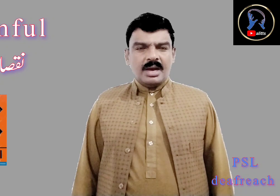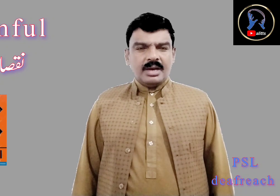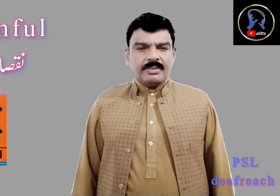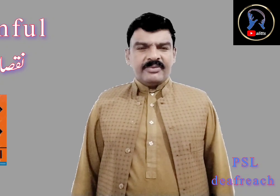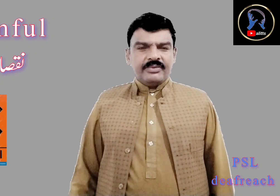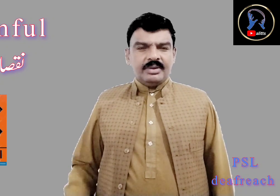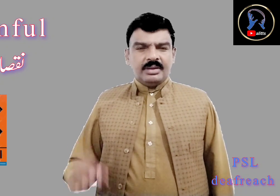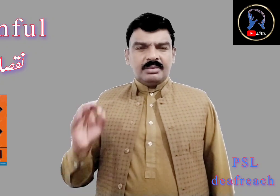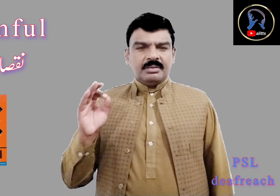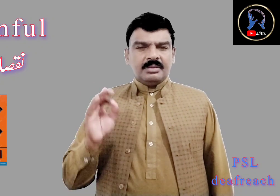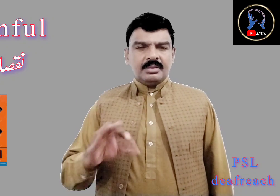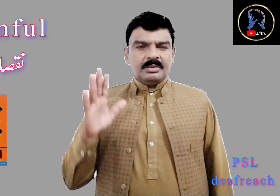harmful